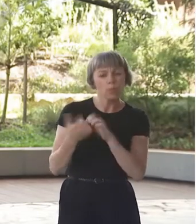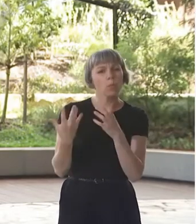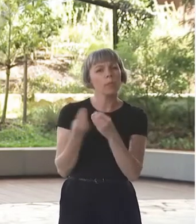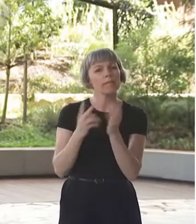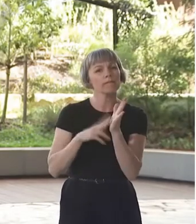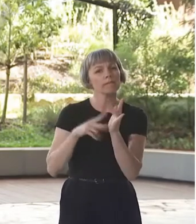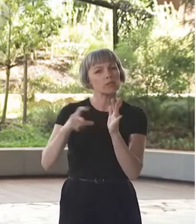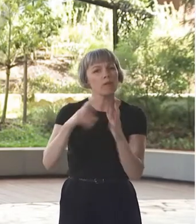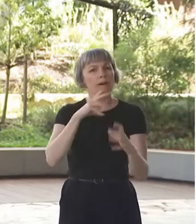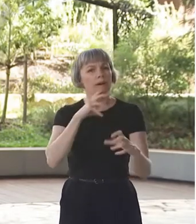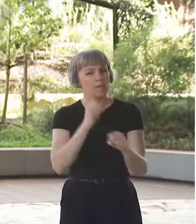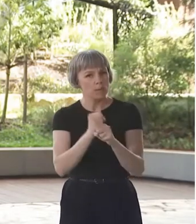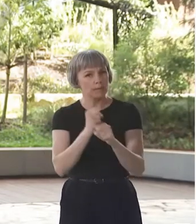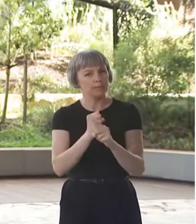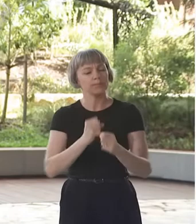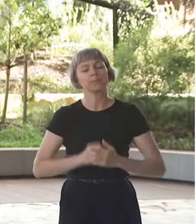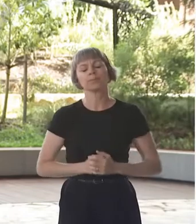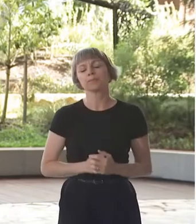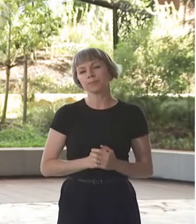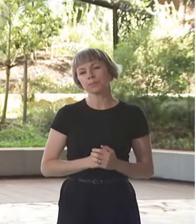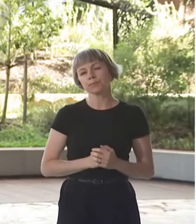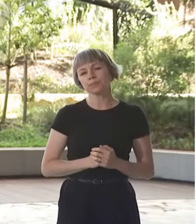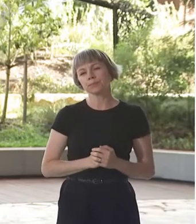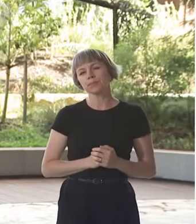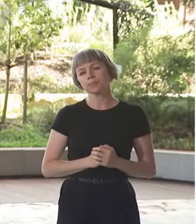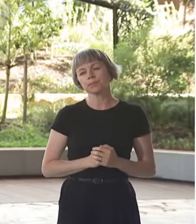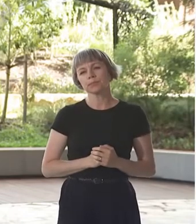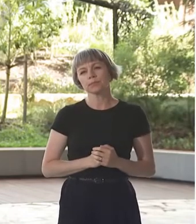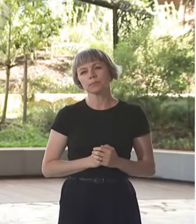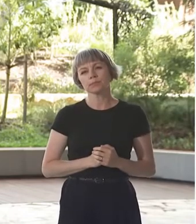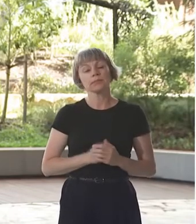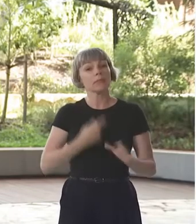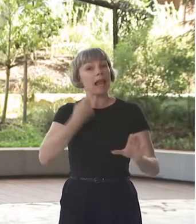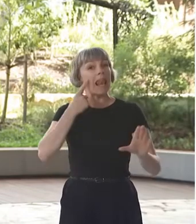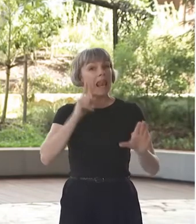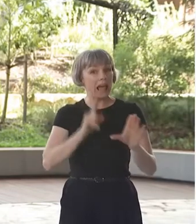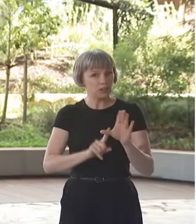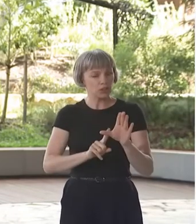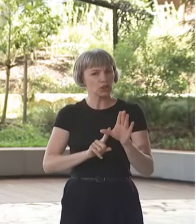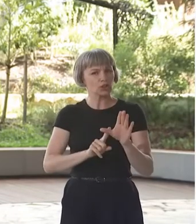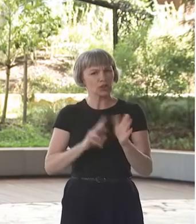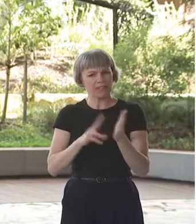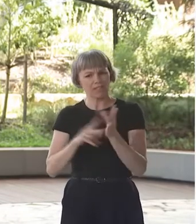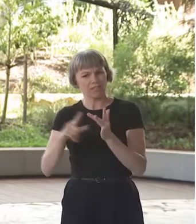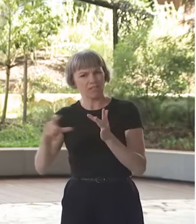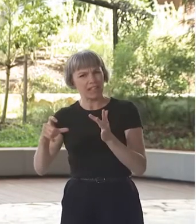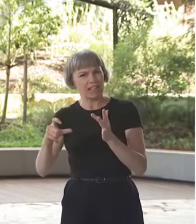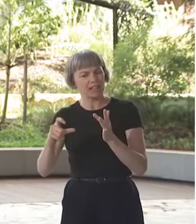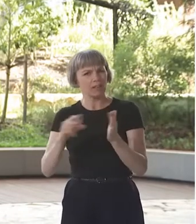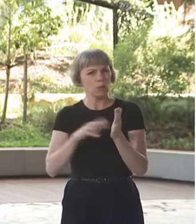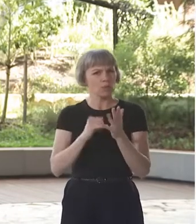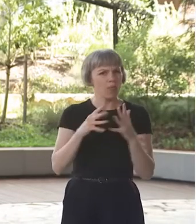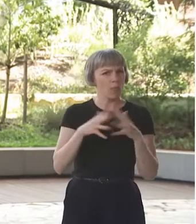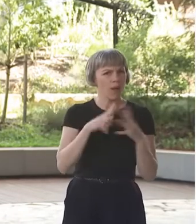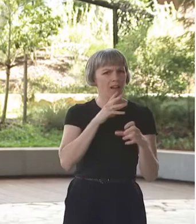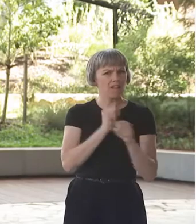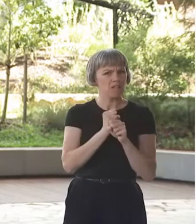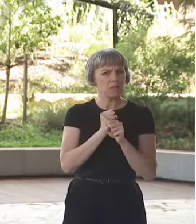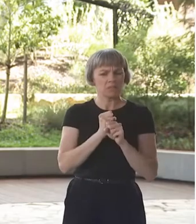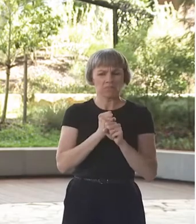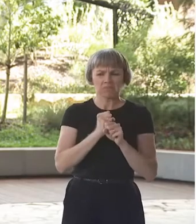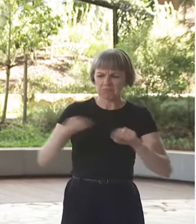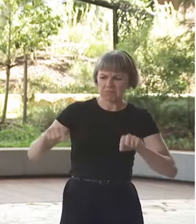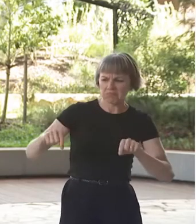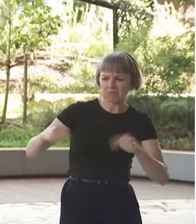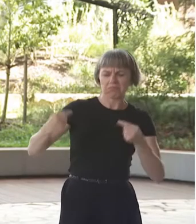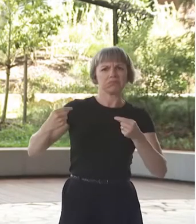often sort of strained relationship between Victoria and New South Wales. Why has that changed now, and why is it important to have